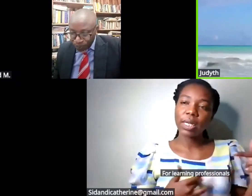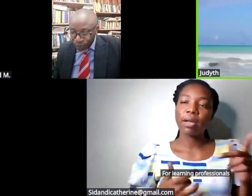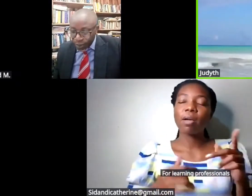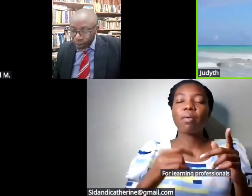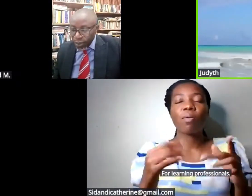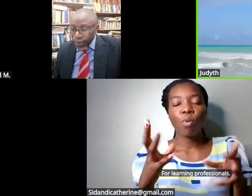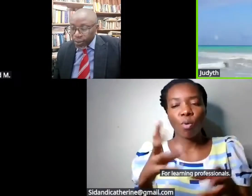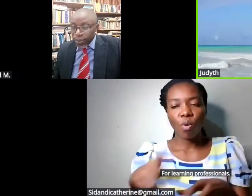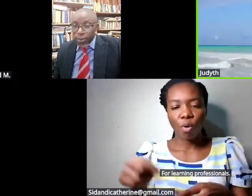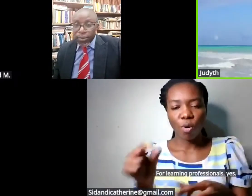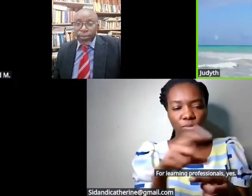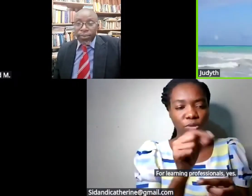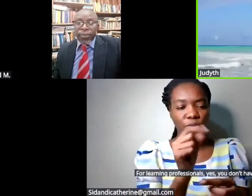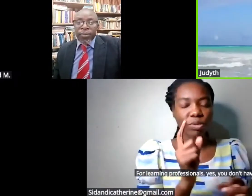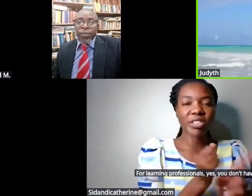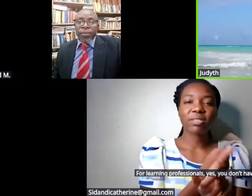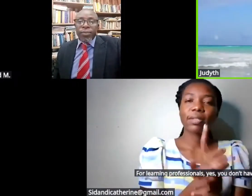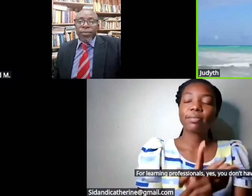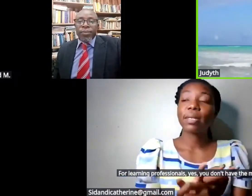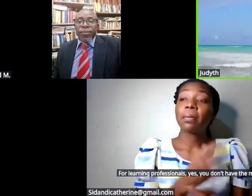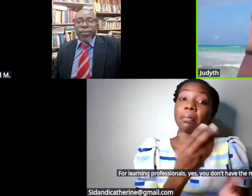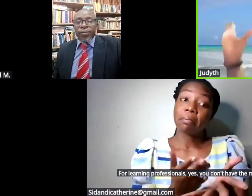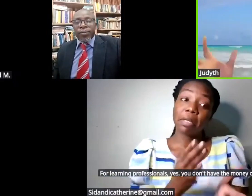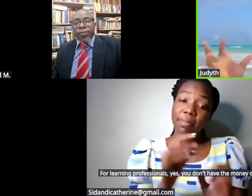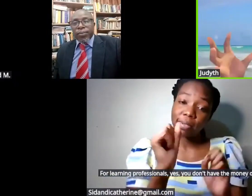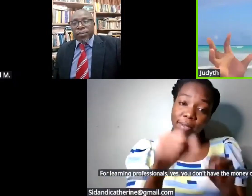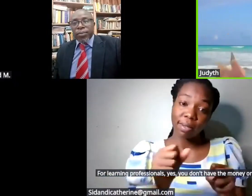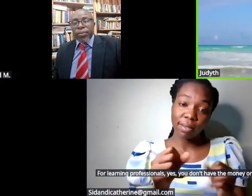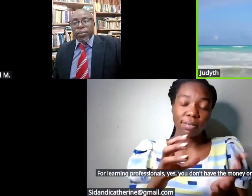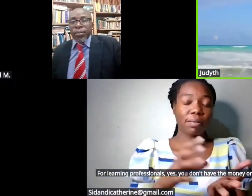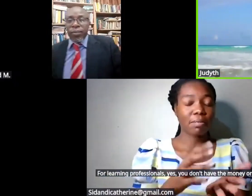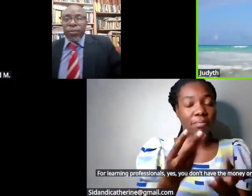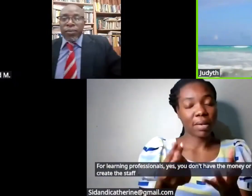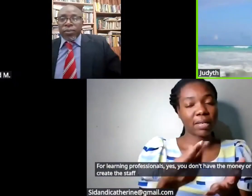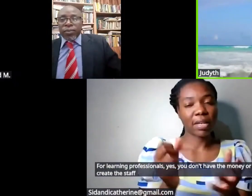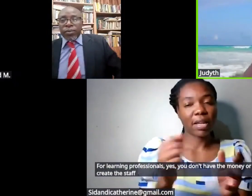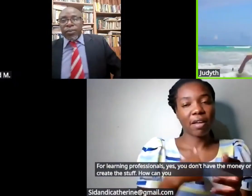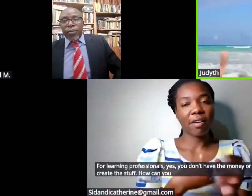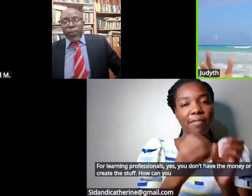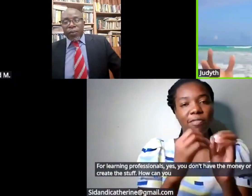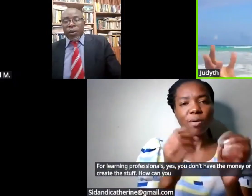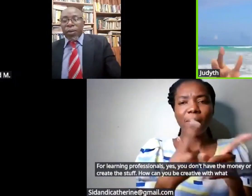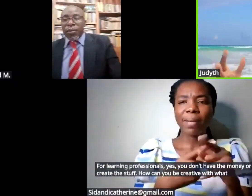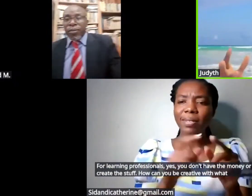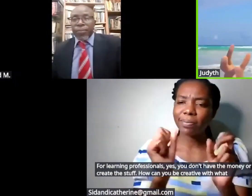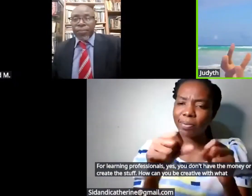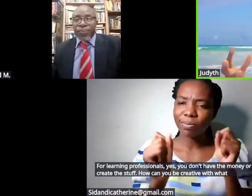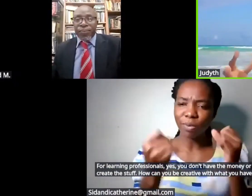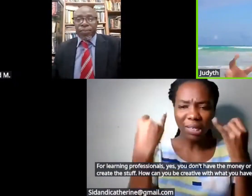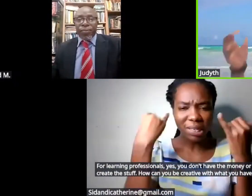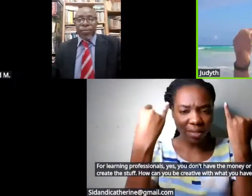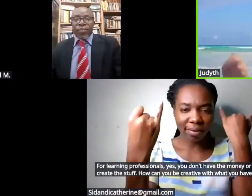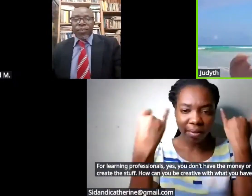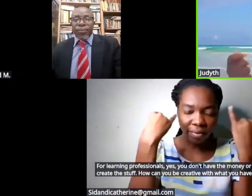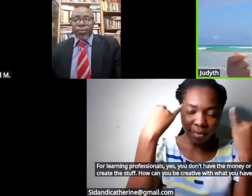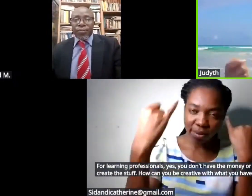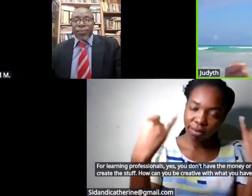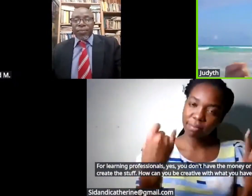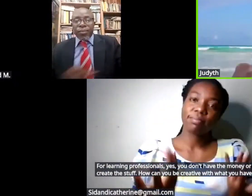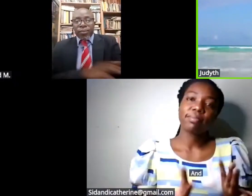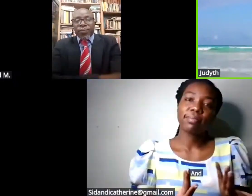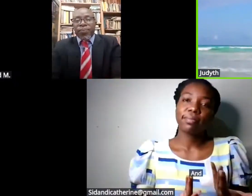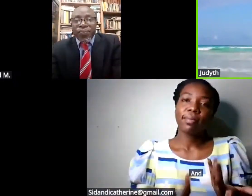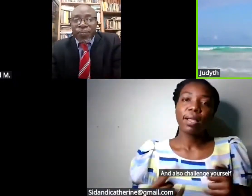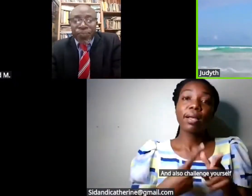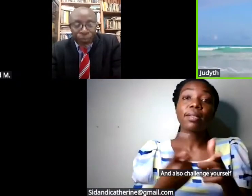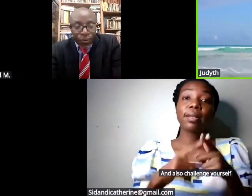you don't have the money or the resources to create this stuff. How can you be creative with what you have at your disposal? And also challenge yourself to